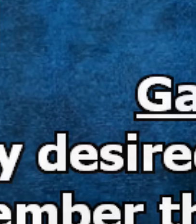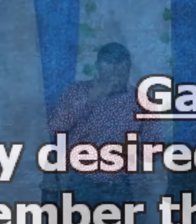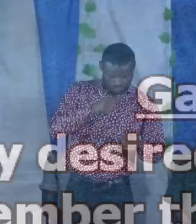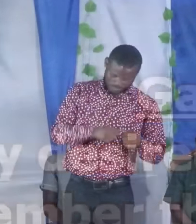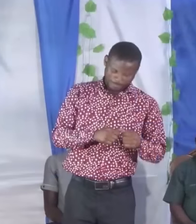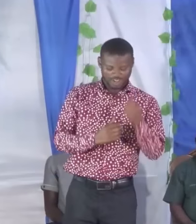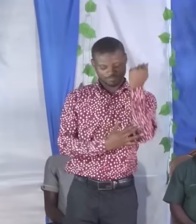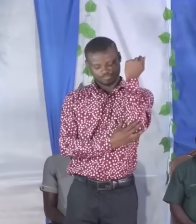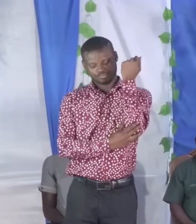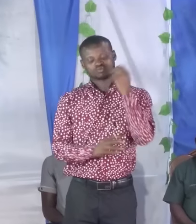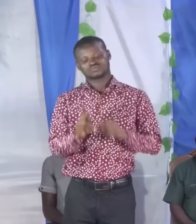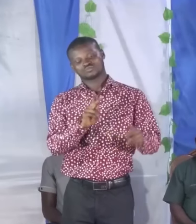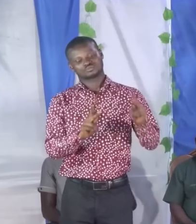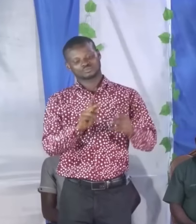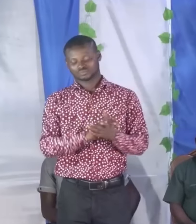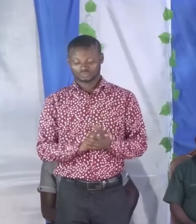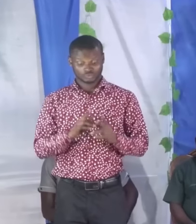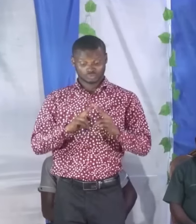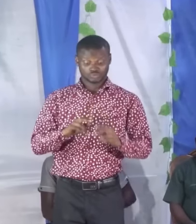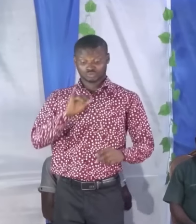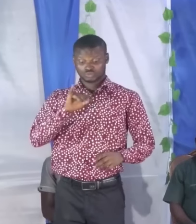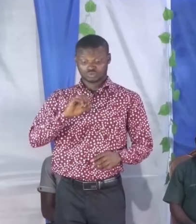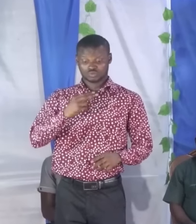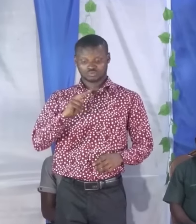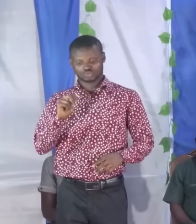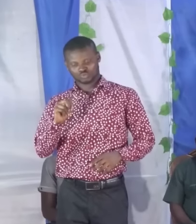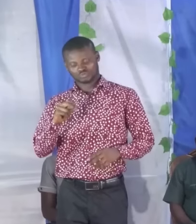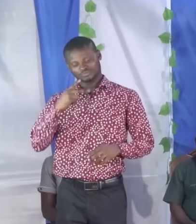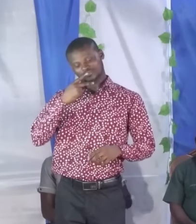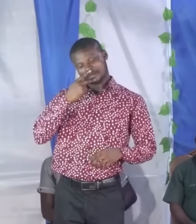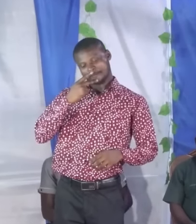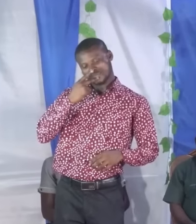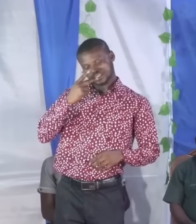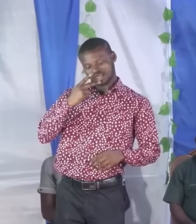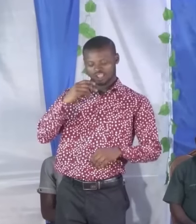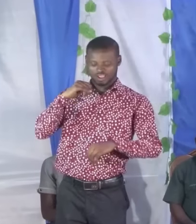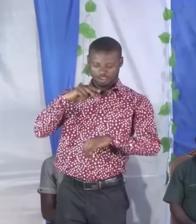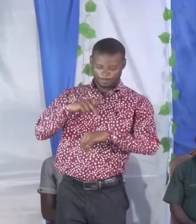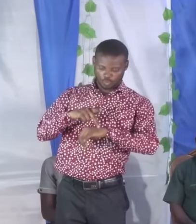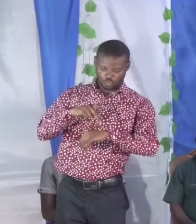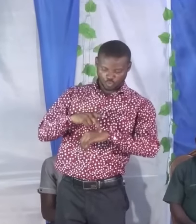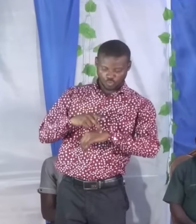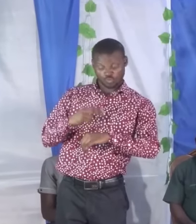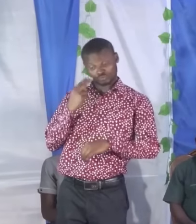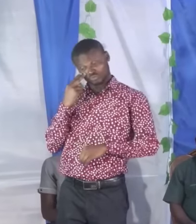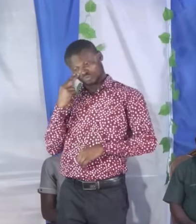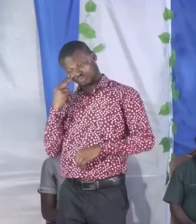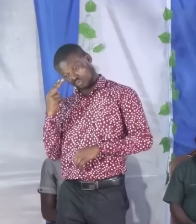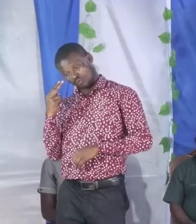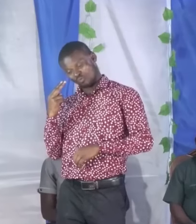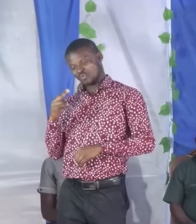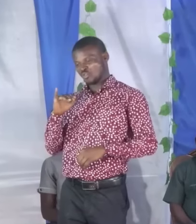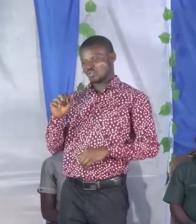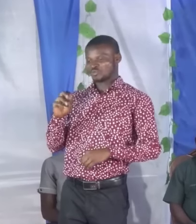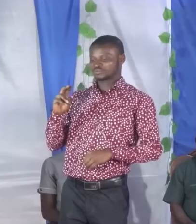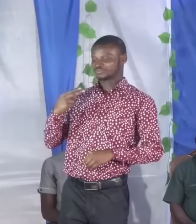John, Peter, and James, Ehuno, Paul, no. Wamse noa no ko kanya mi asam na ebom ade ba